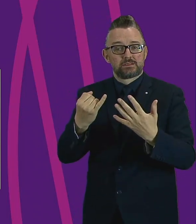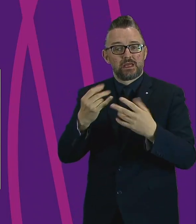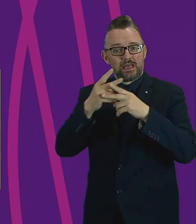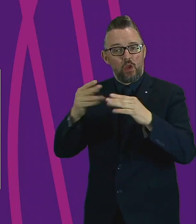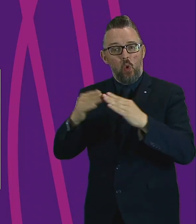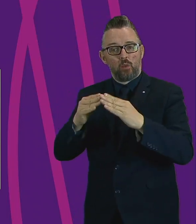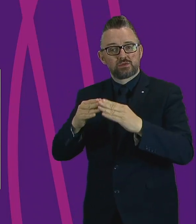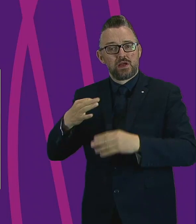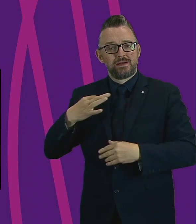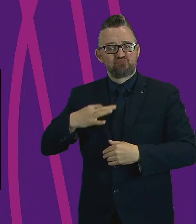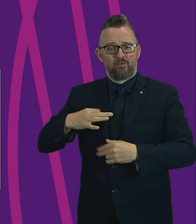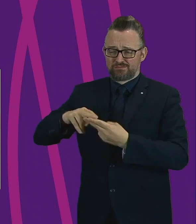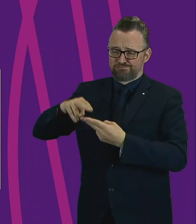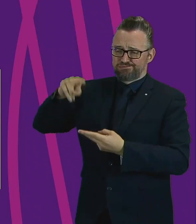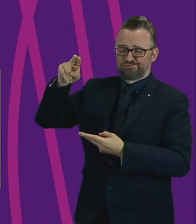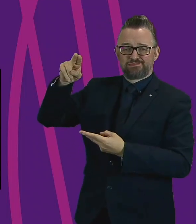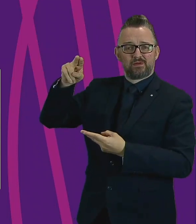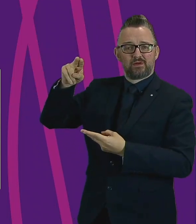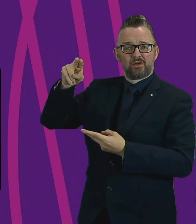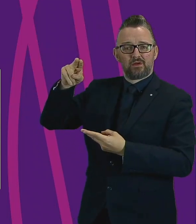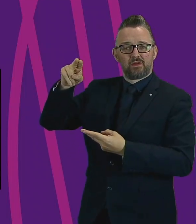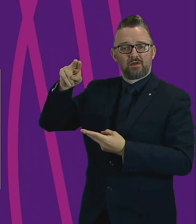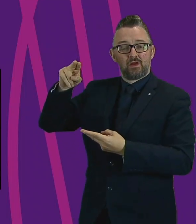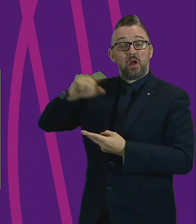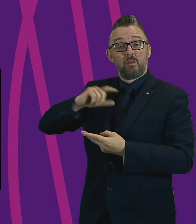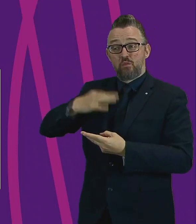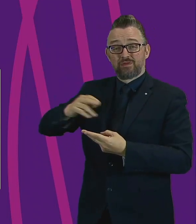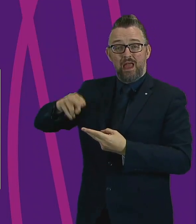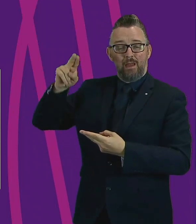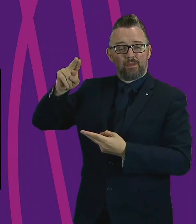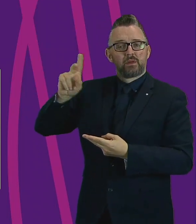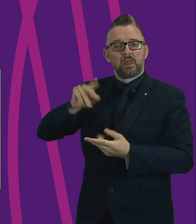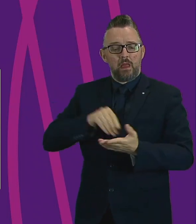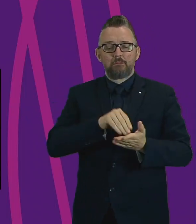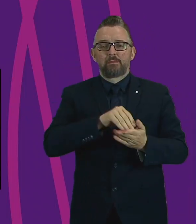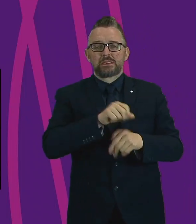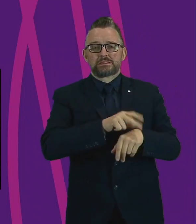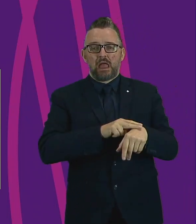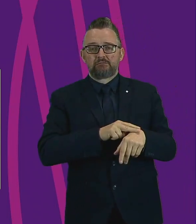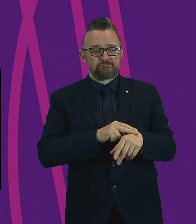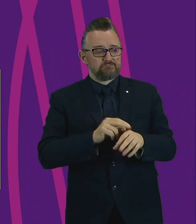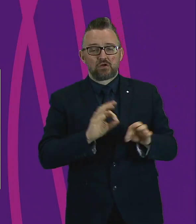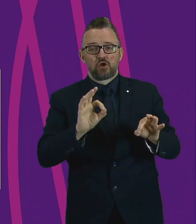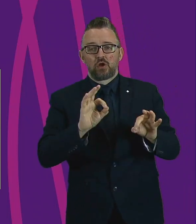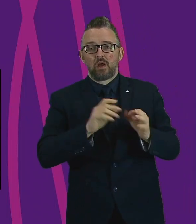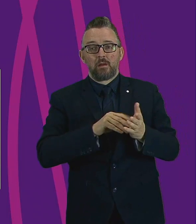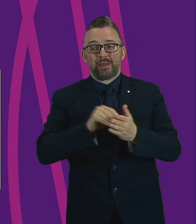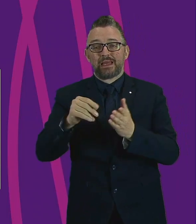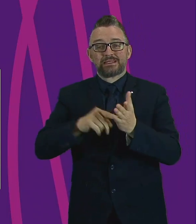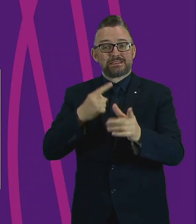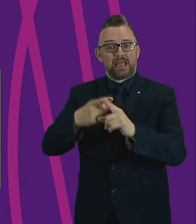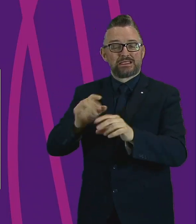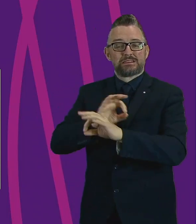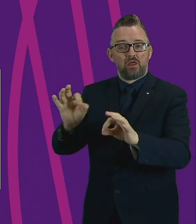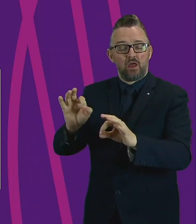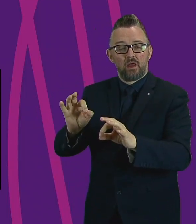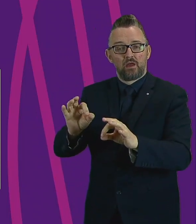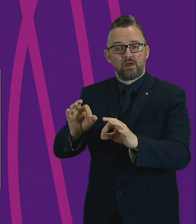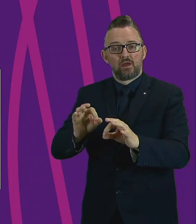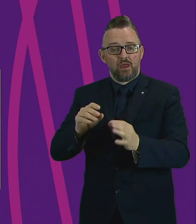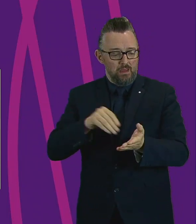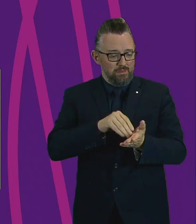its profits up on the back of the conditions and pay of its workers, paying zero corporation tax while